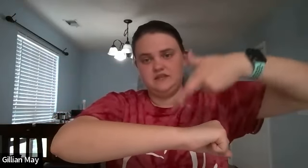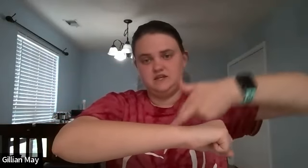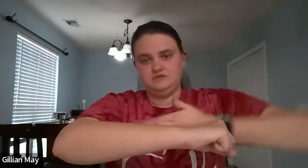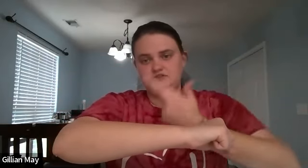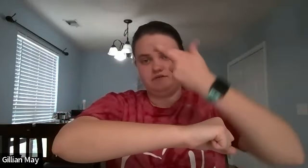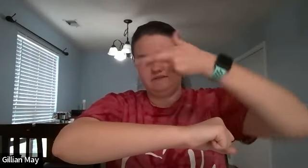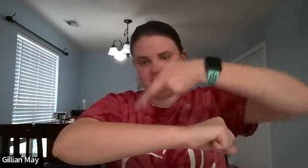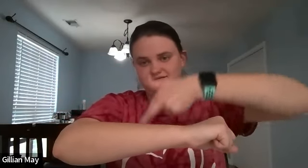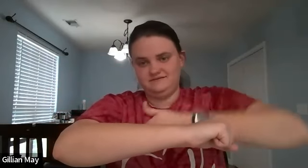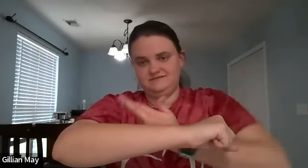you go dolphin.